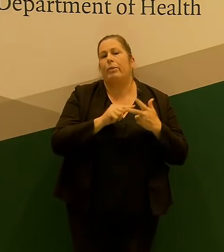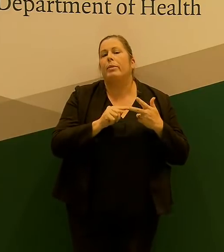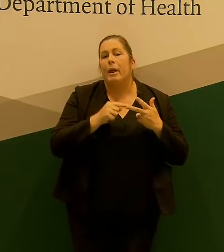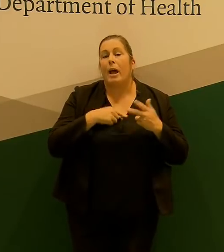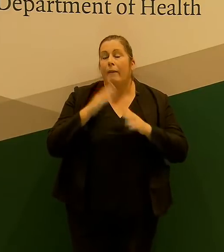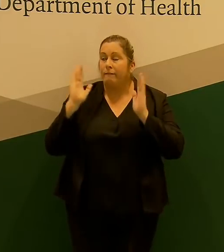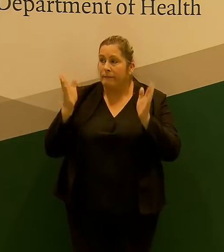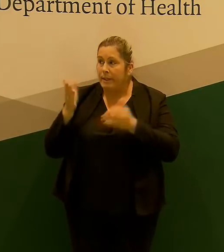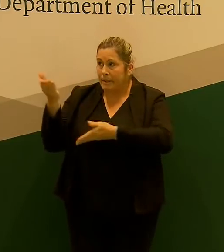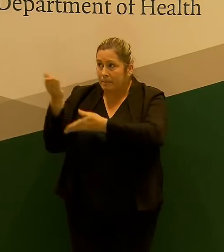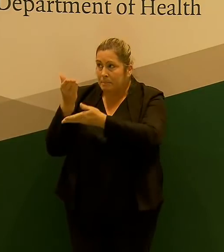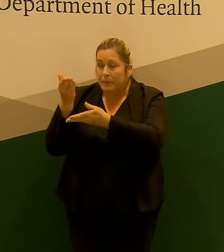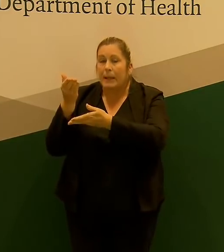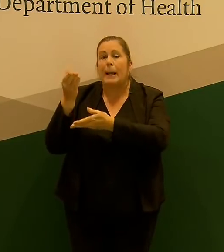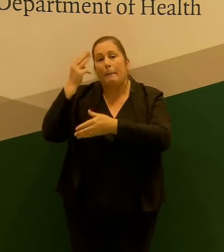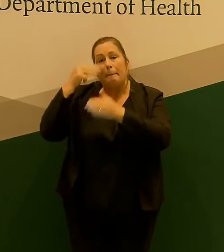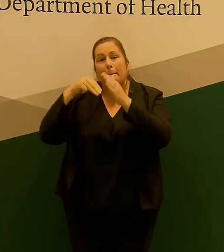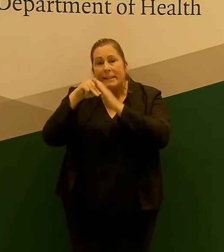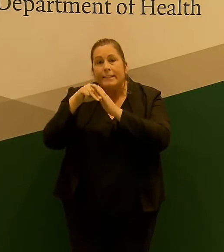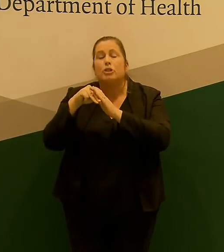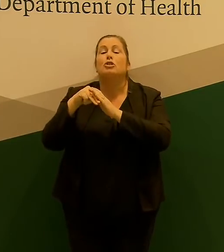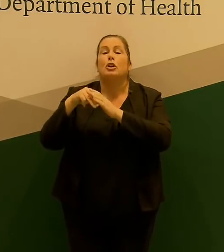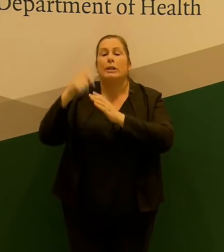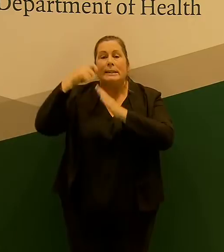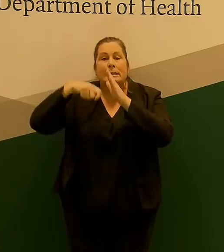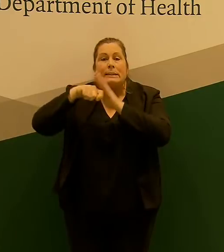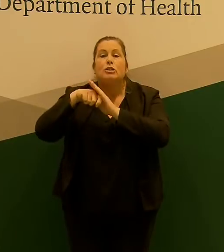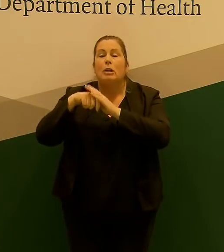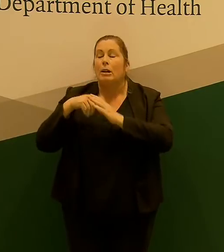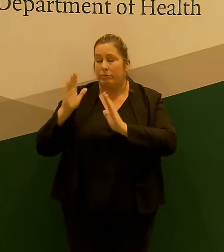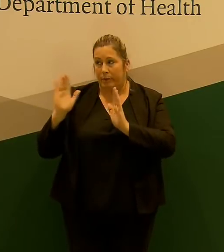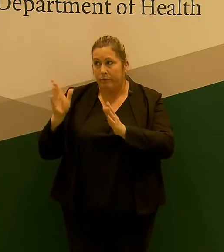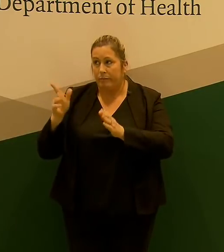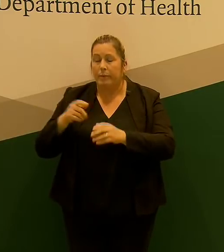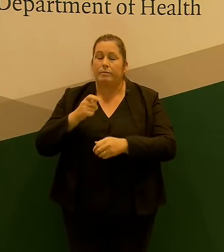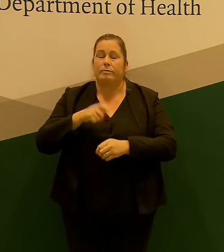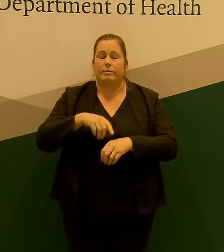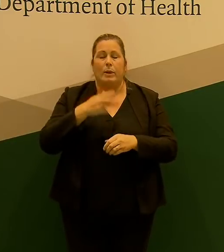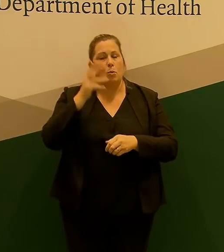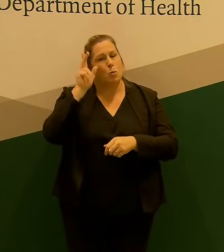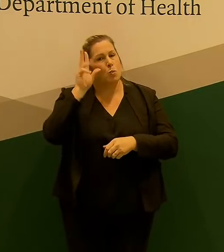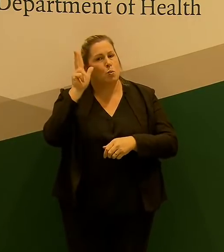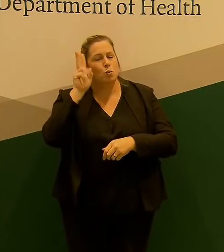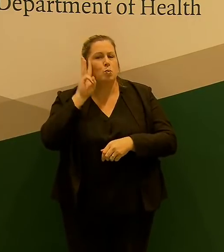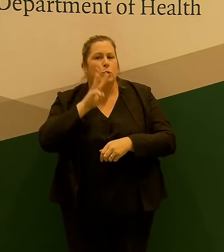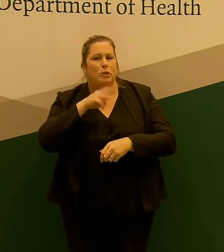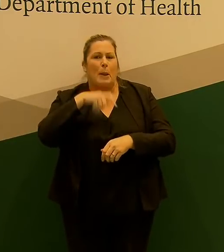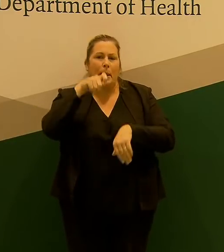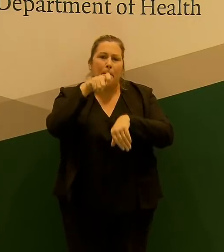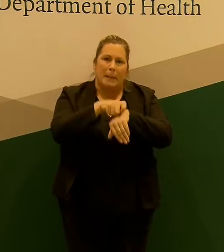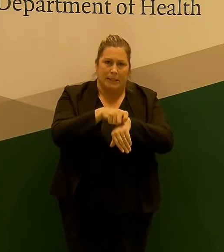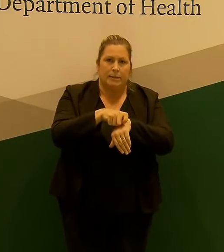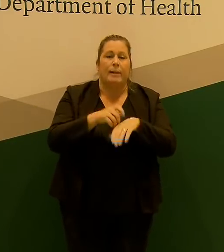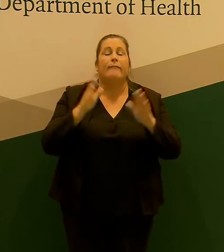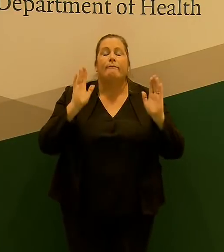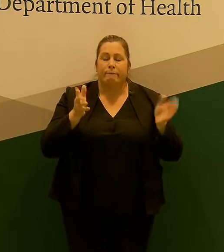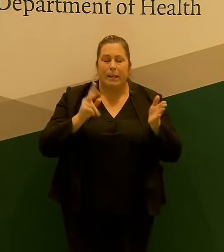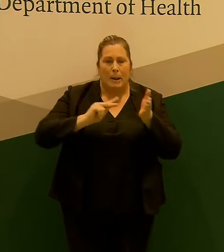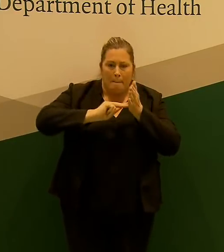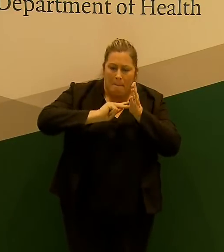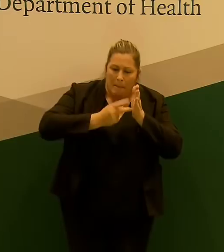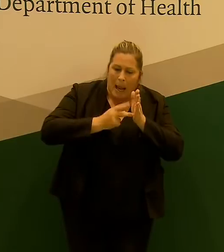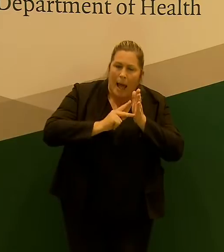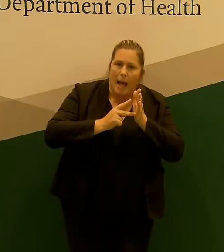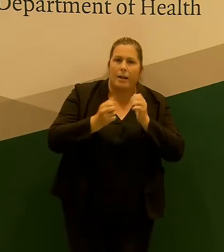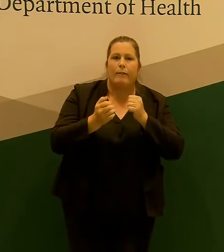this, and they've all kindly offered their support and best wishes to both of us. A plan has been put in train for others to take over responsibility